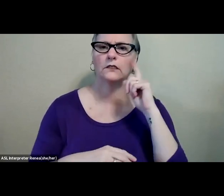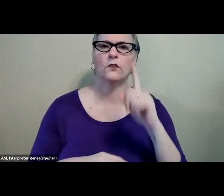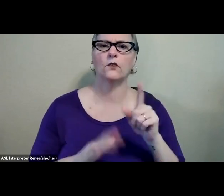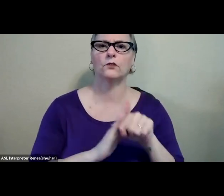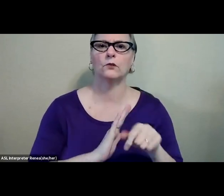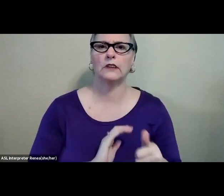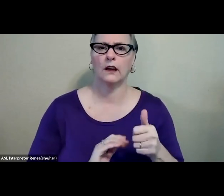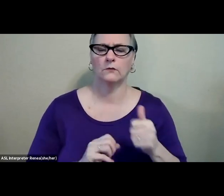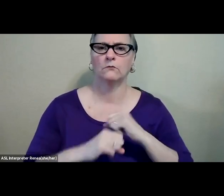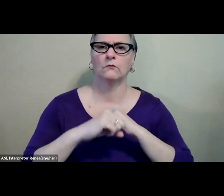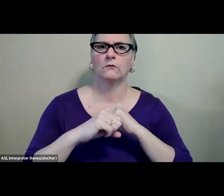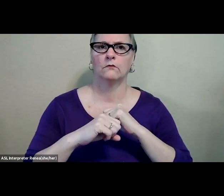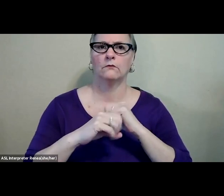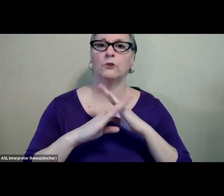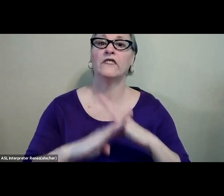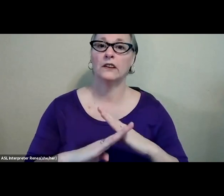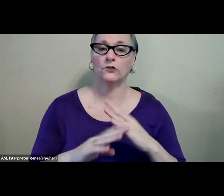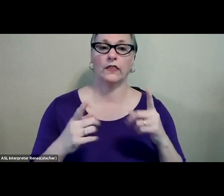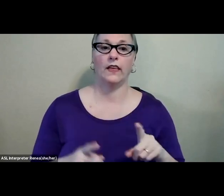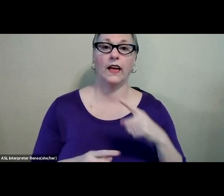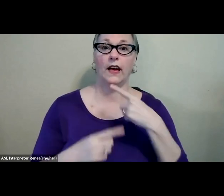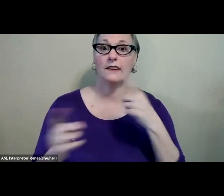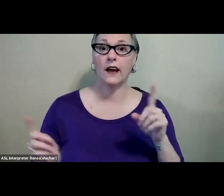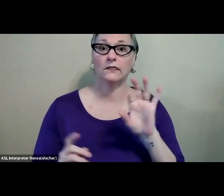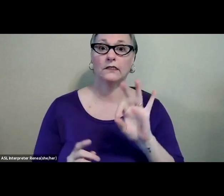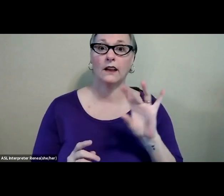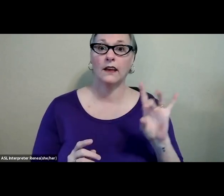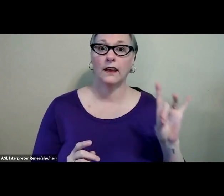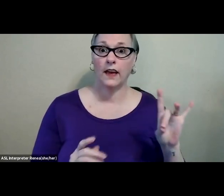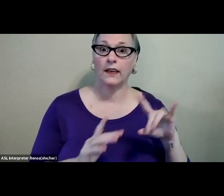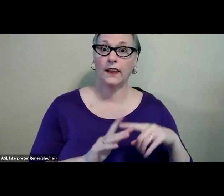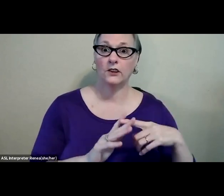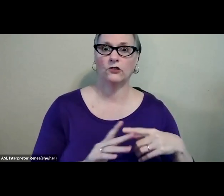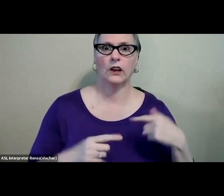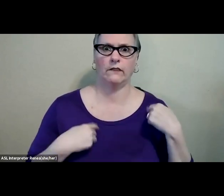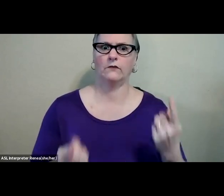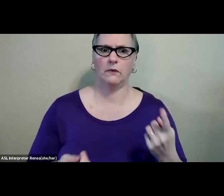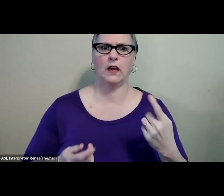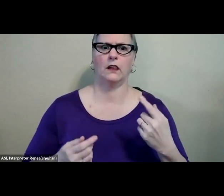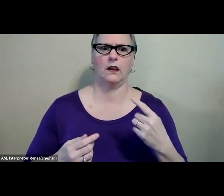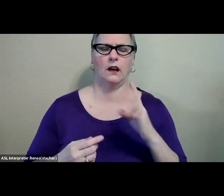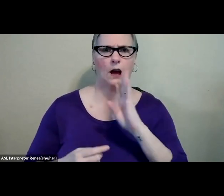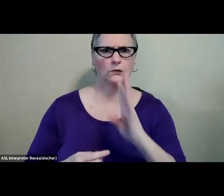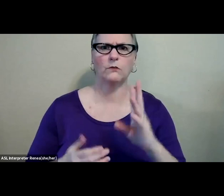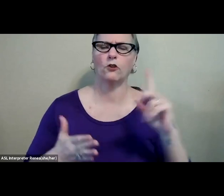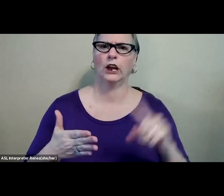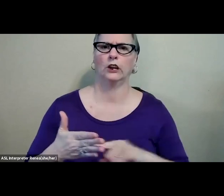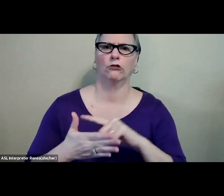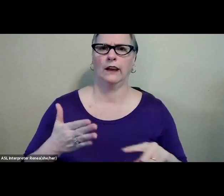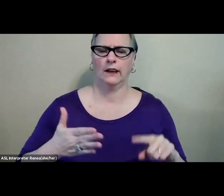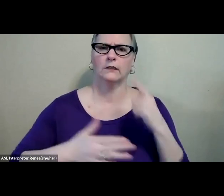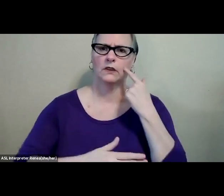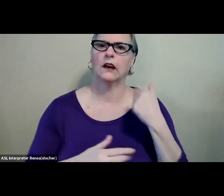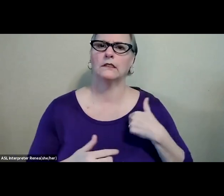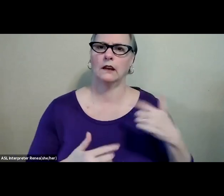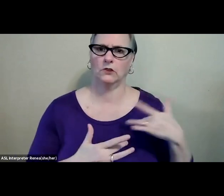when they announced um this 988 initiative i've i've been a very outspoken critic of it because i am concerned and